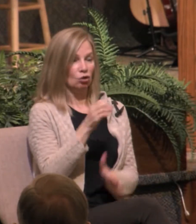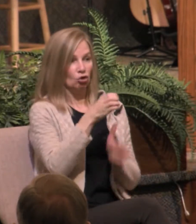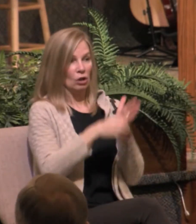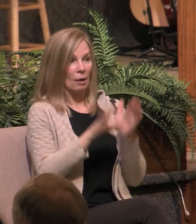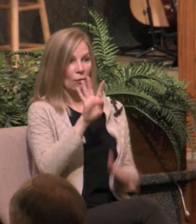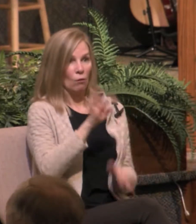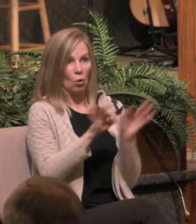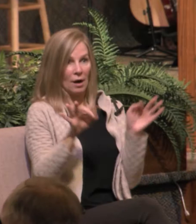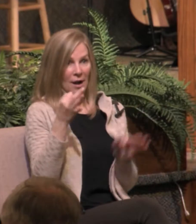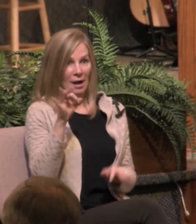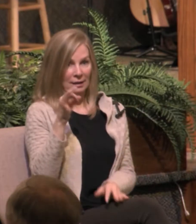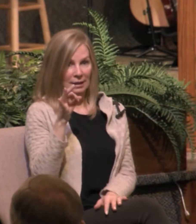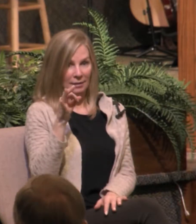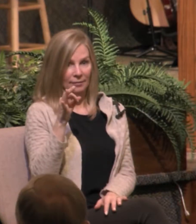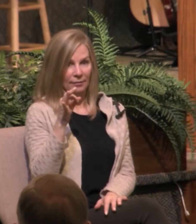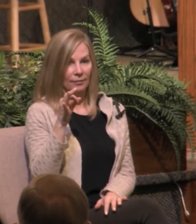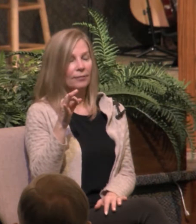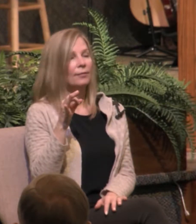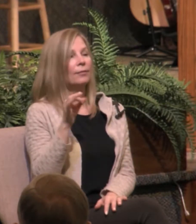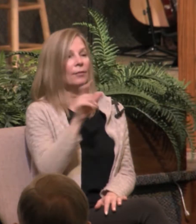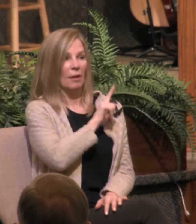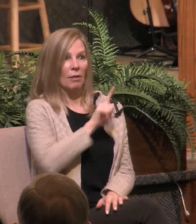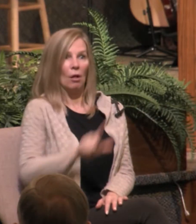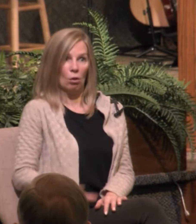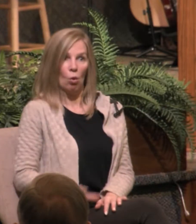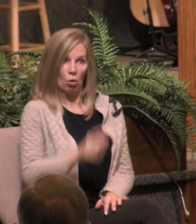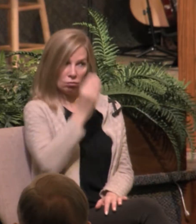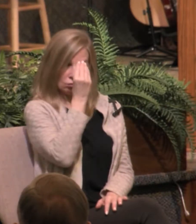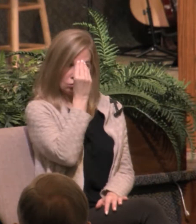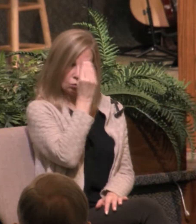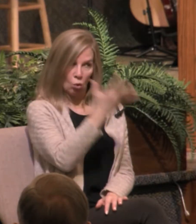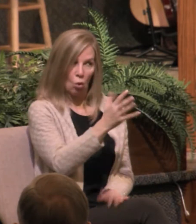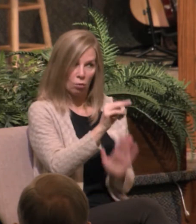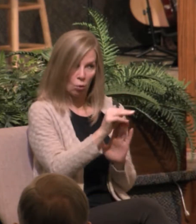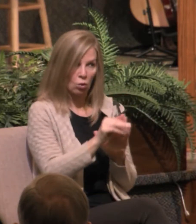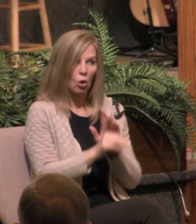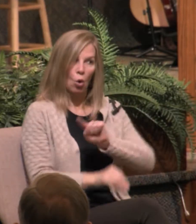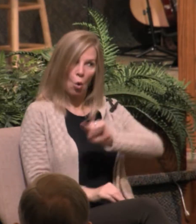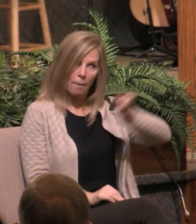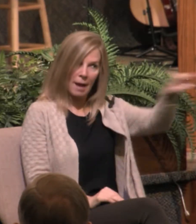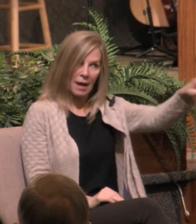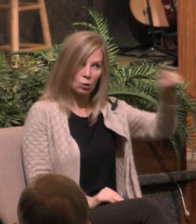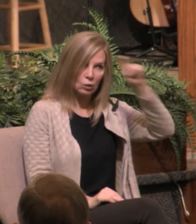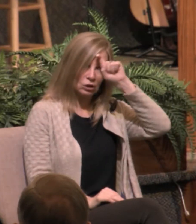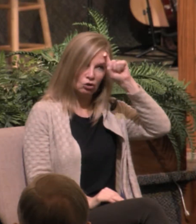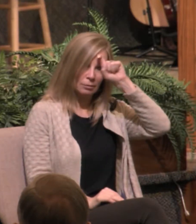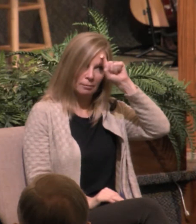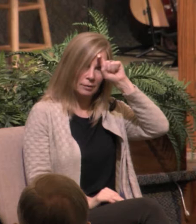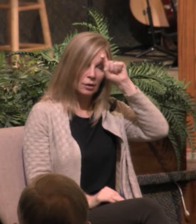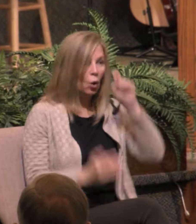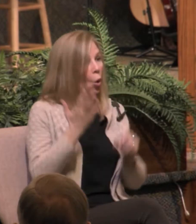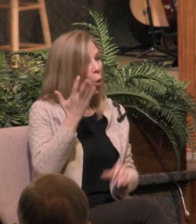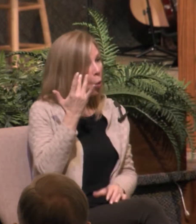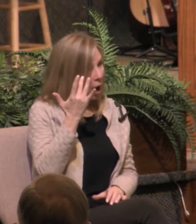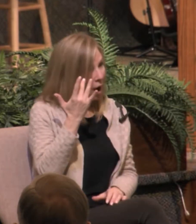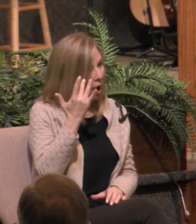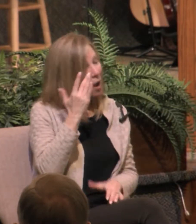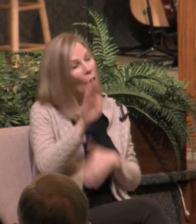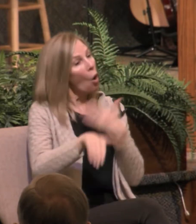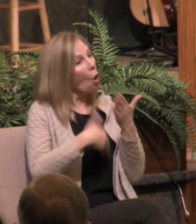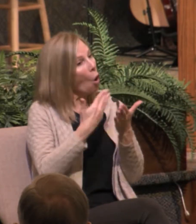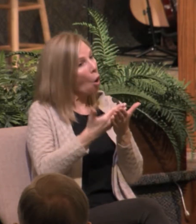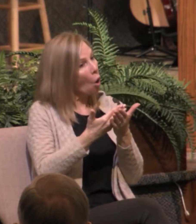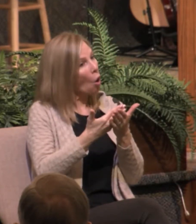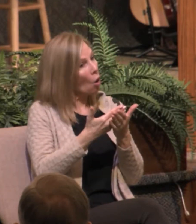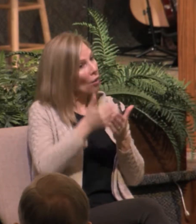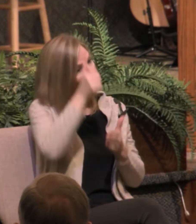makes this statement. Now the Lord said to Moses in Midian, go back to Egypt, for all the men who were seeking your